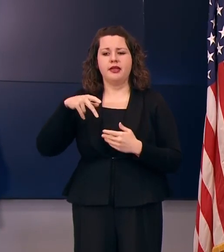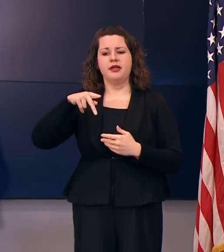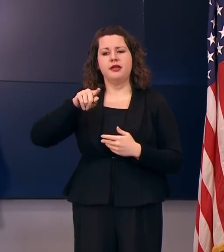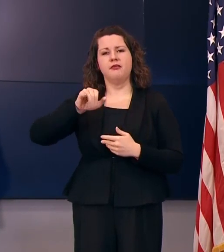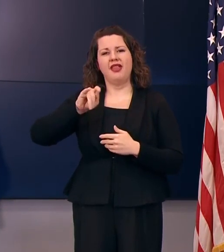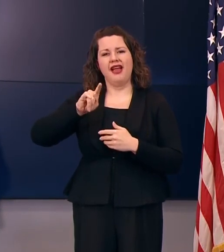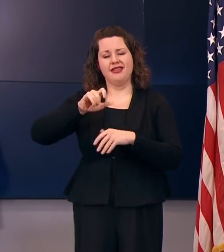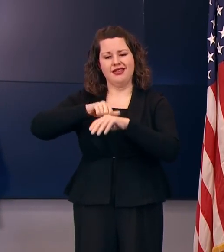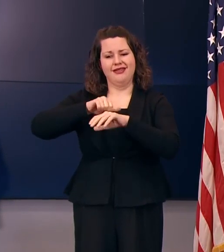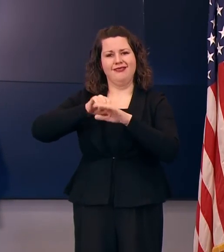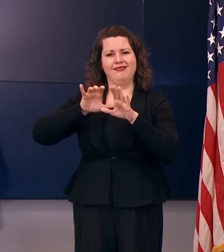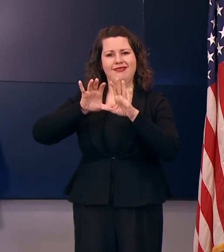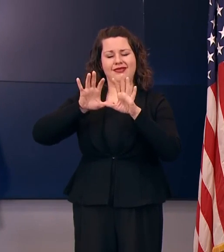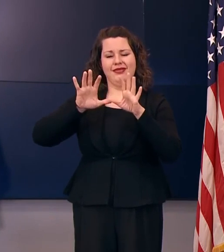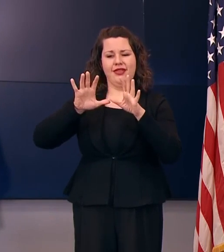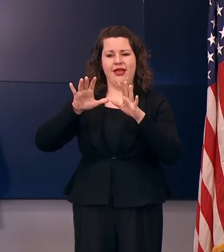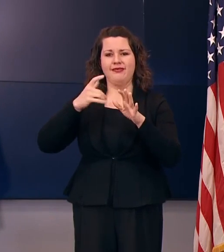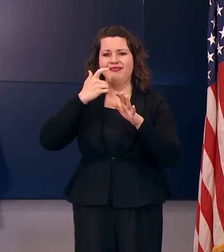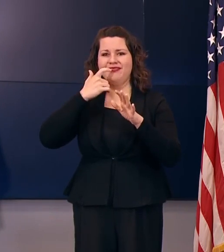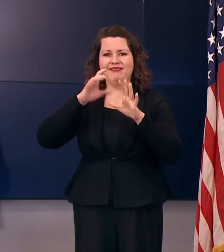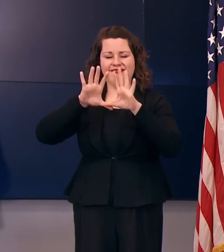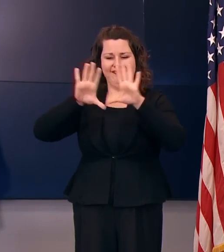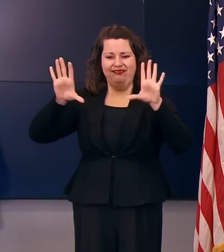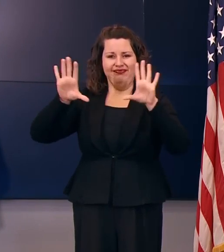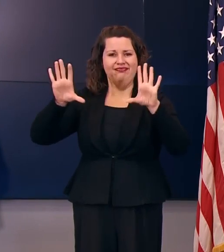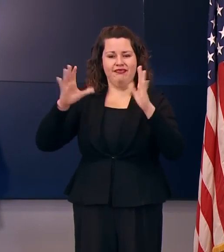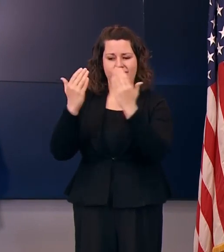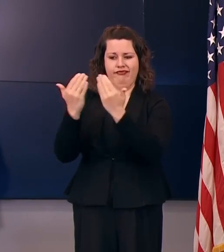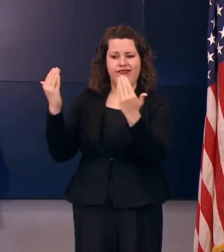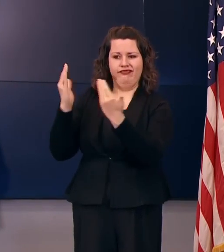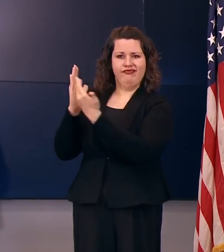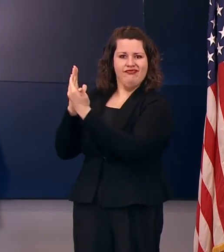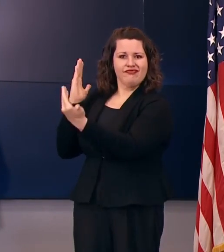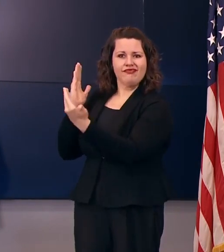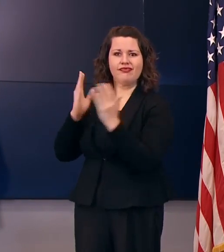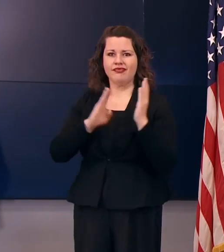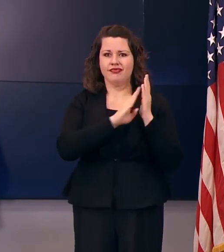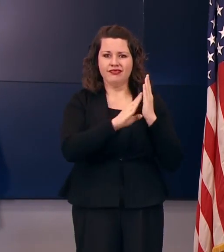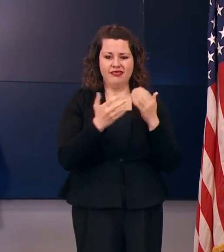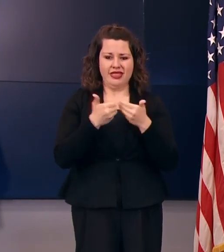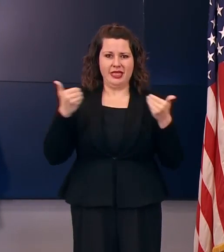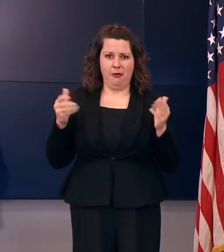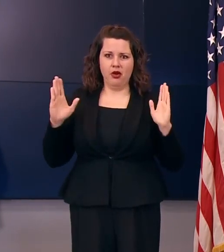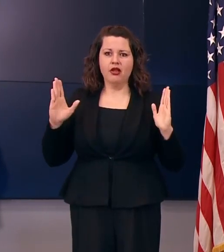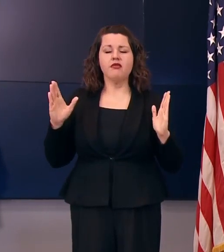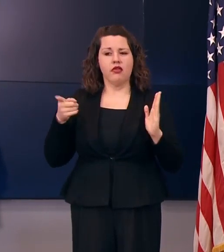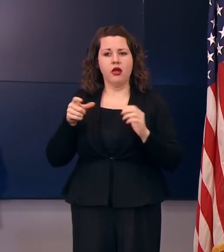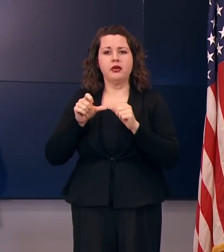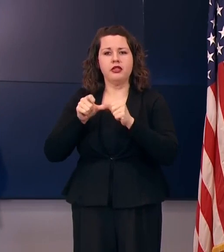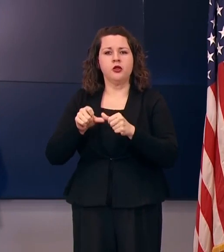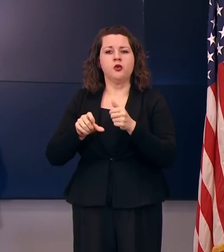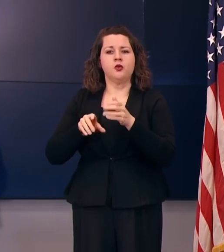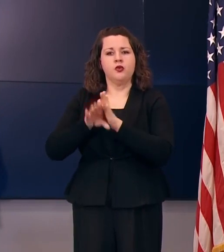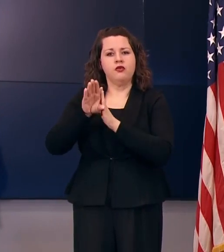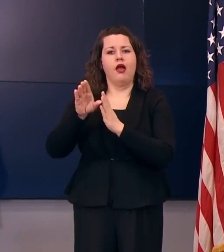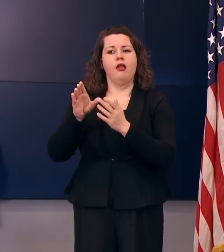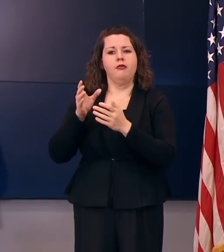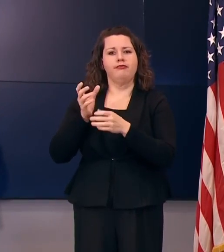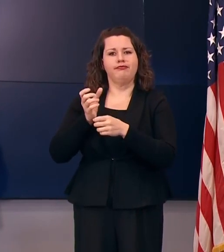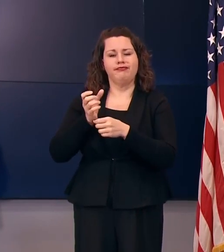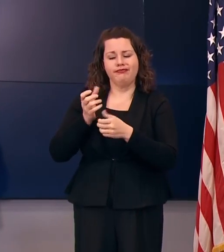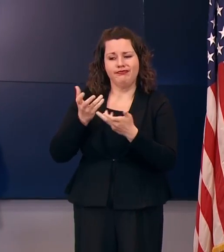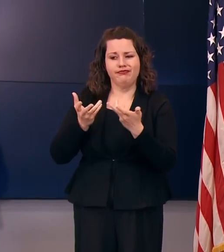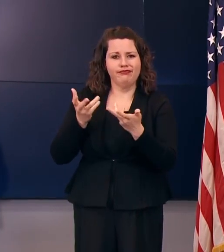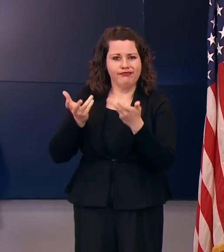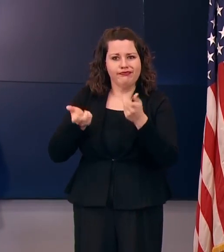separators between the employees. So they're continuing to, I think, really step up and protecting the employees and making